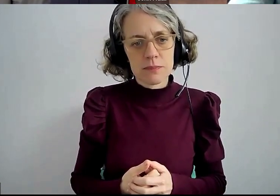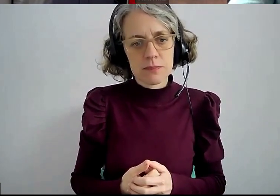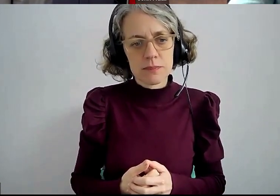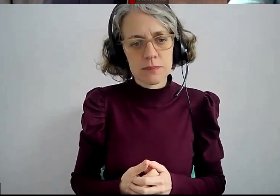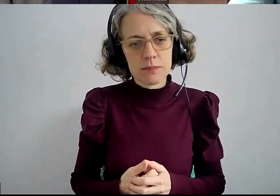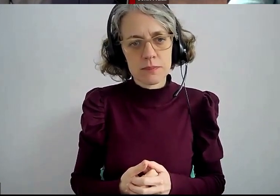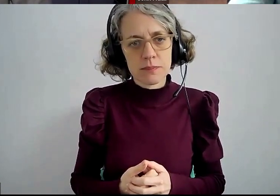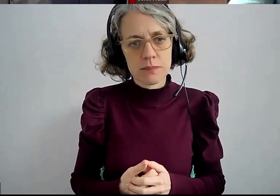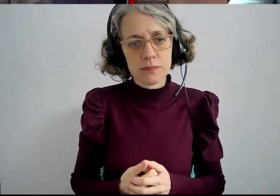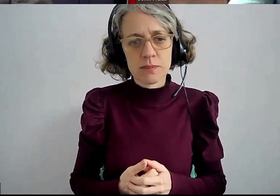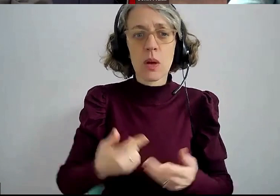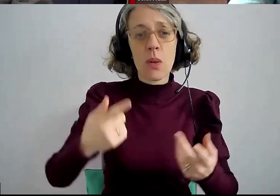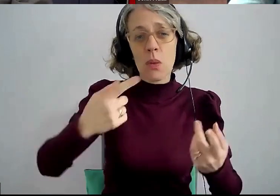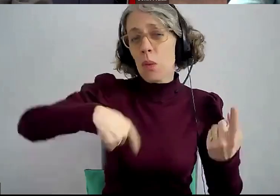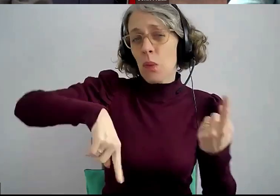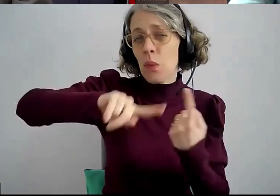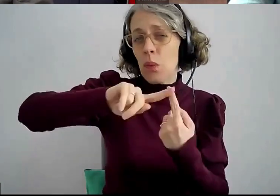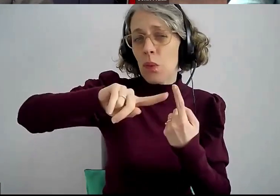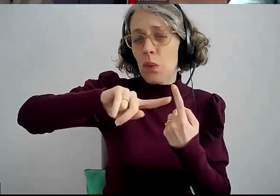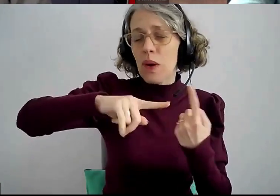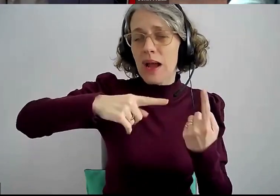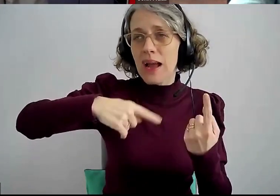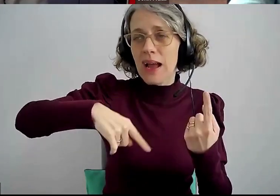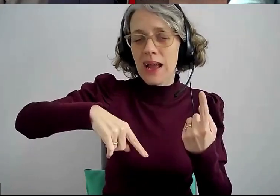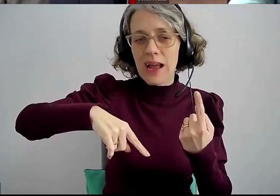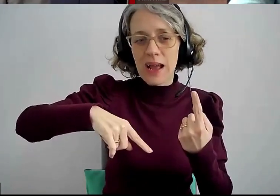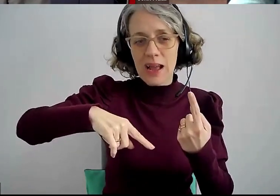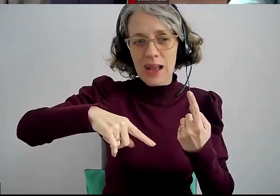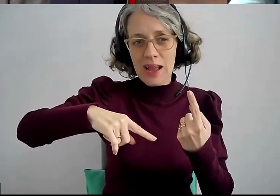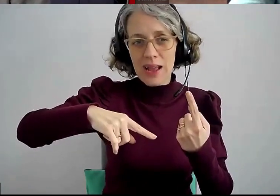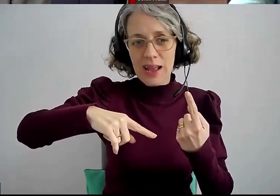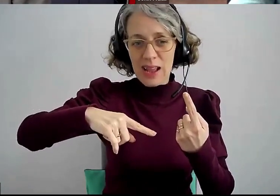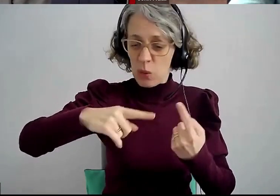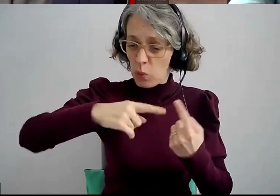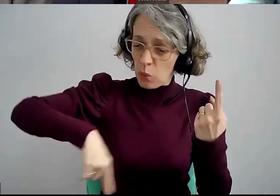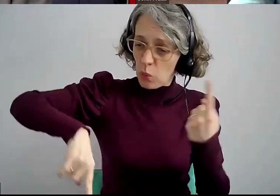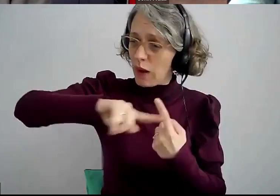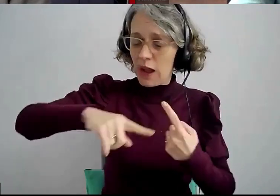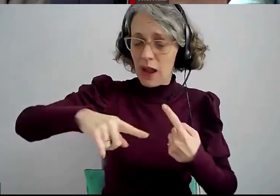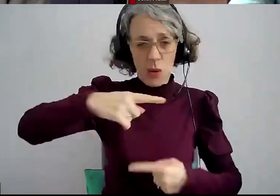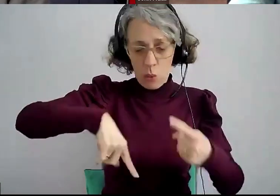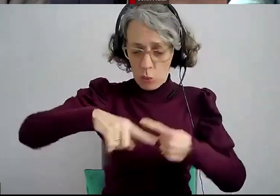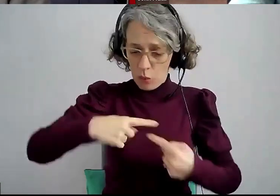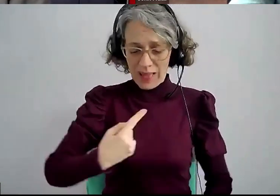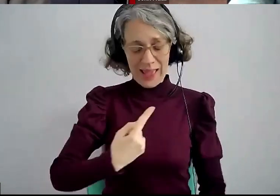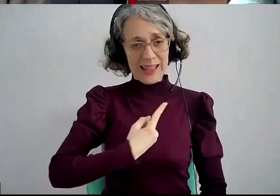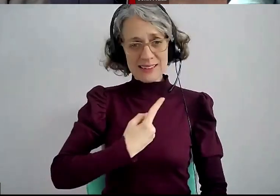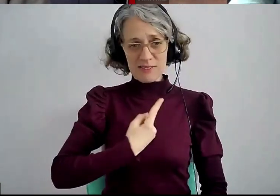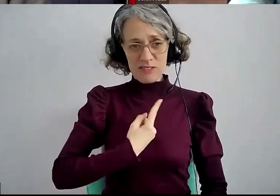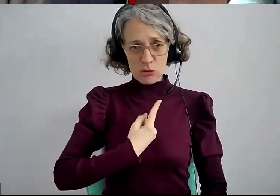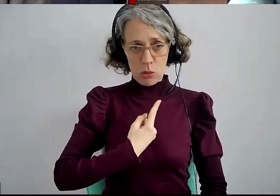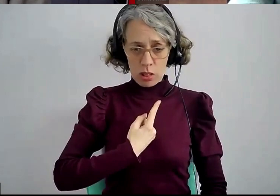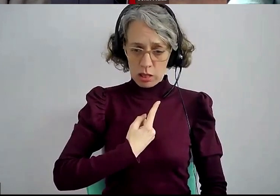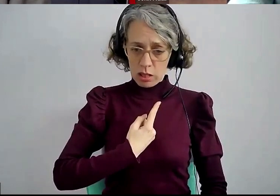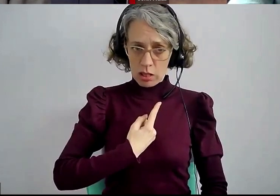all, remember, at base, we're all individual embodied